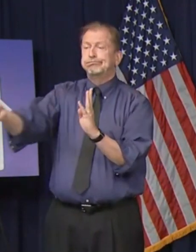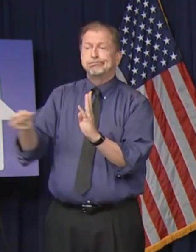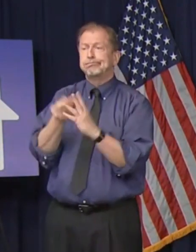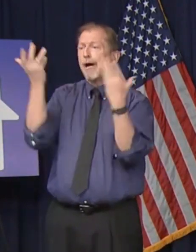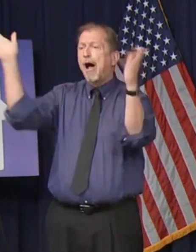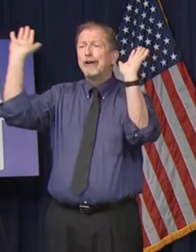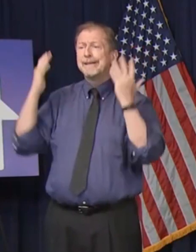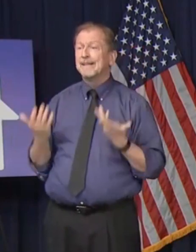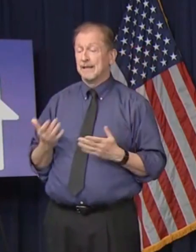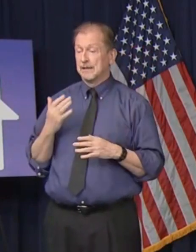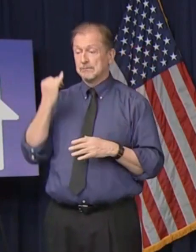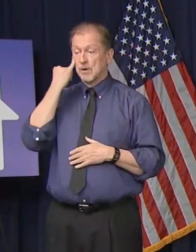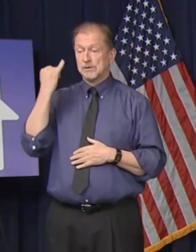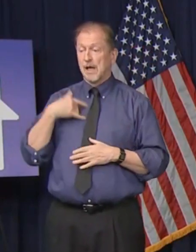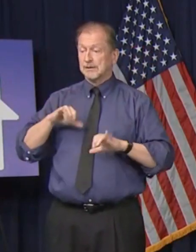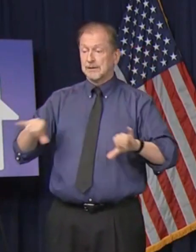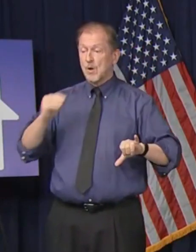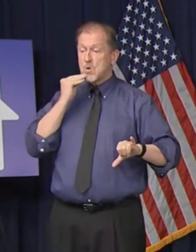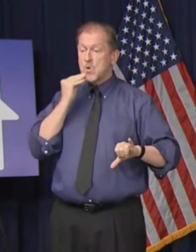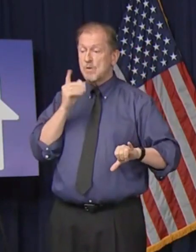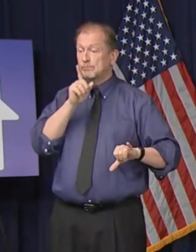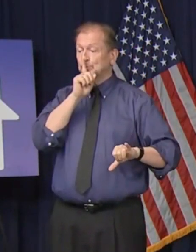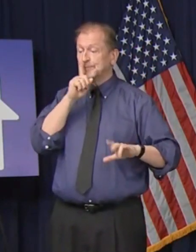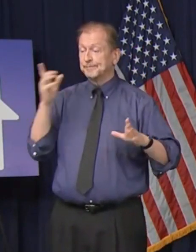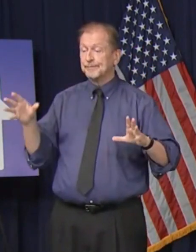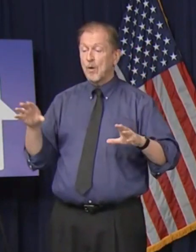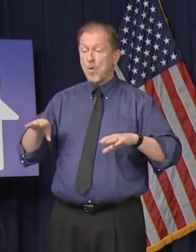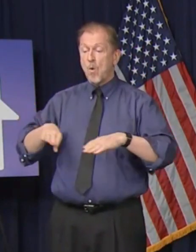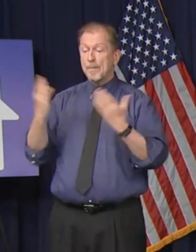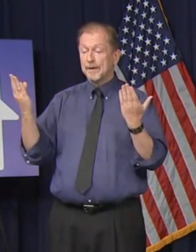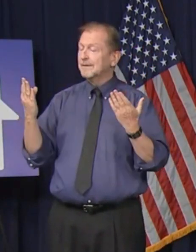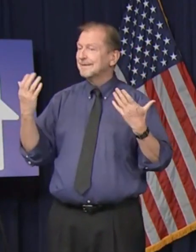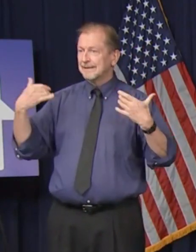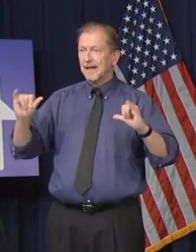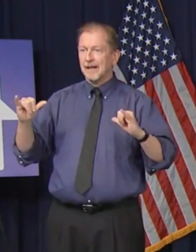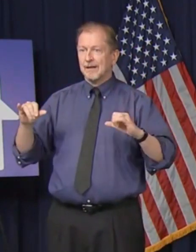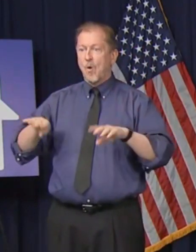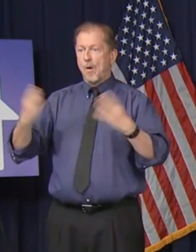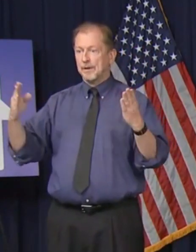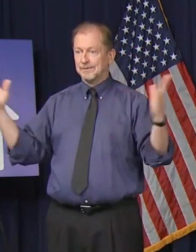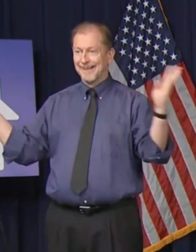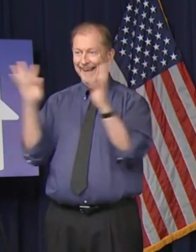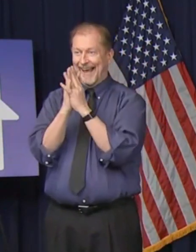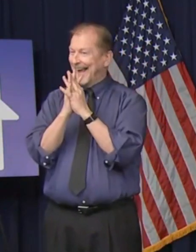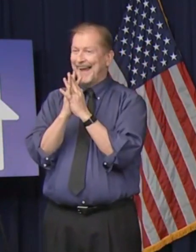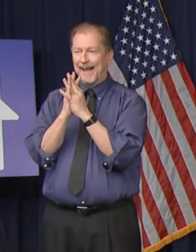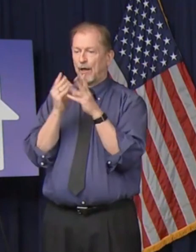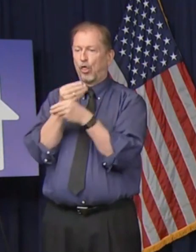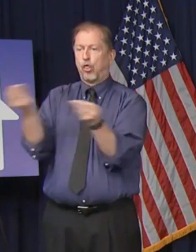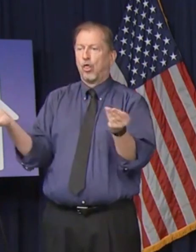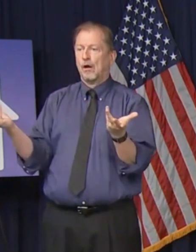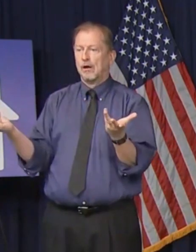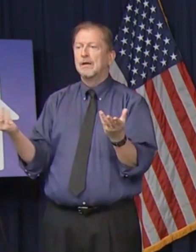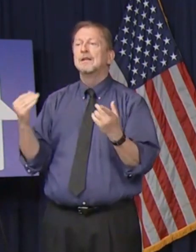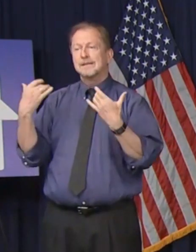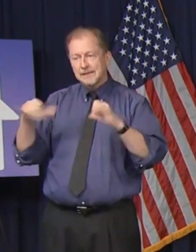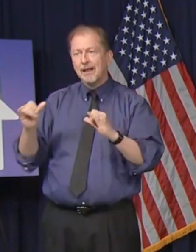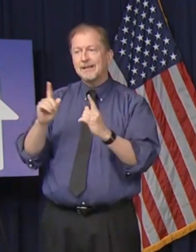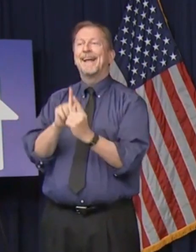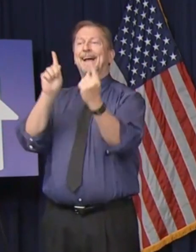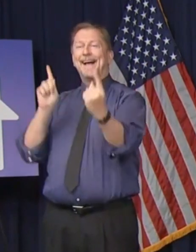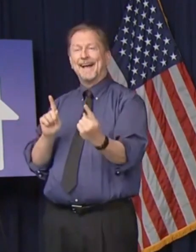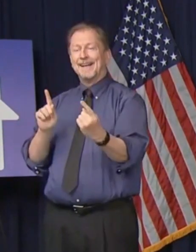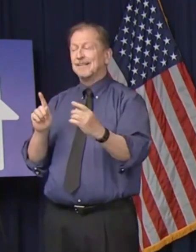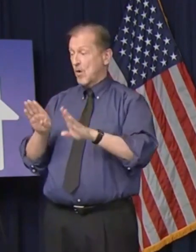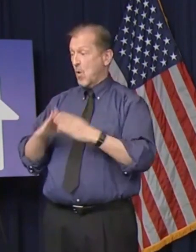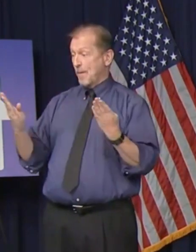have a stay-at-home rule. You would still need social distancing. You would still need people wearing masks. You would still need, a lot of the things that might